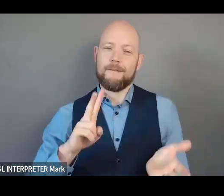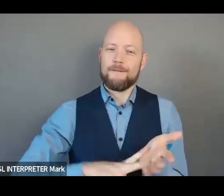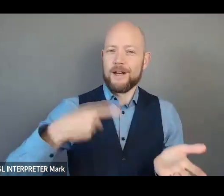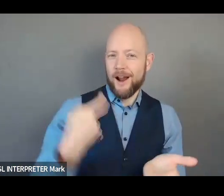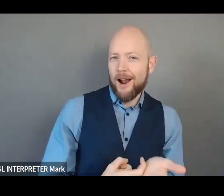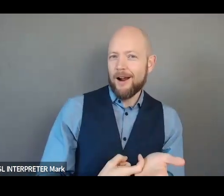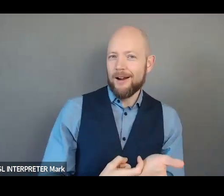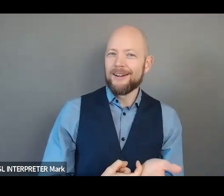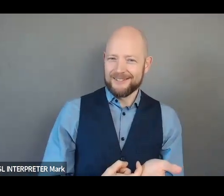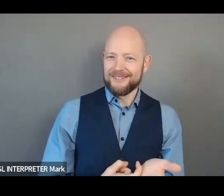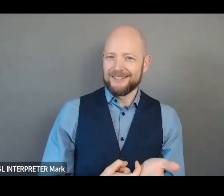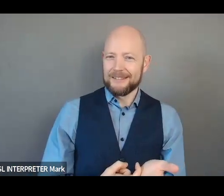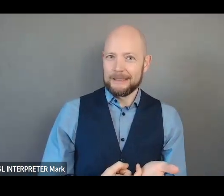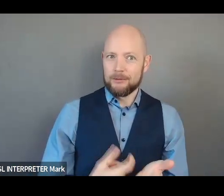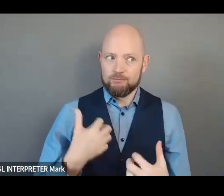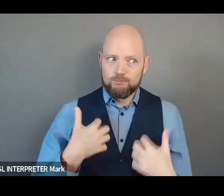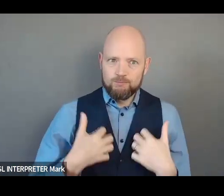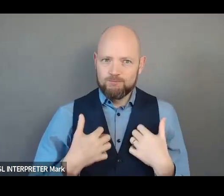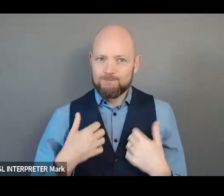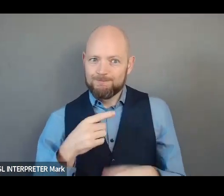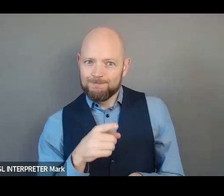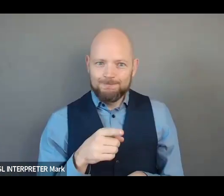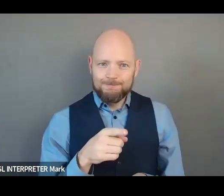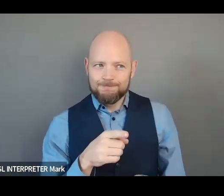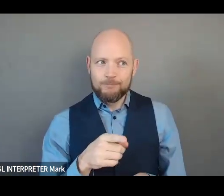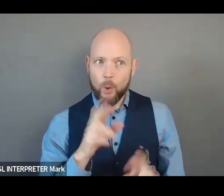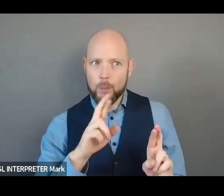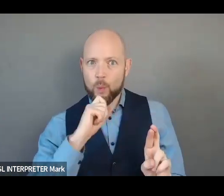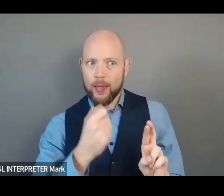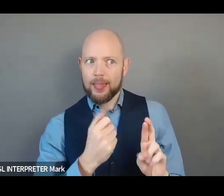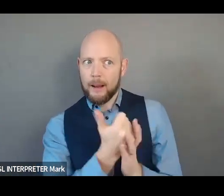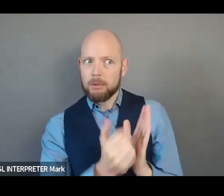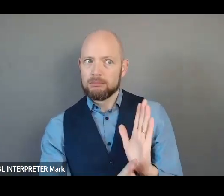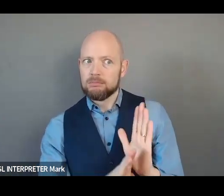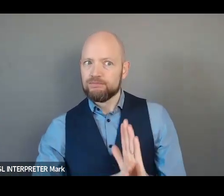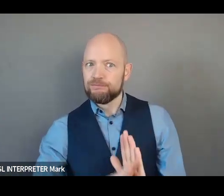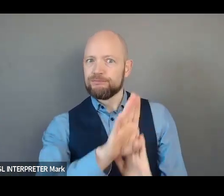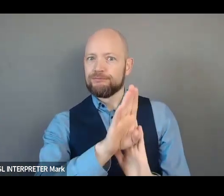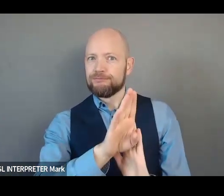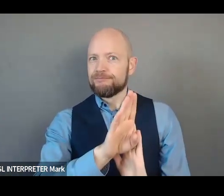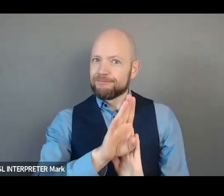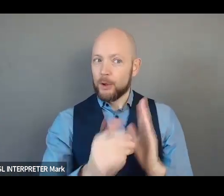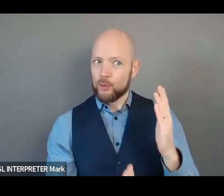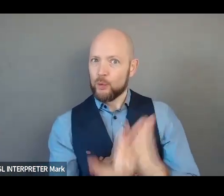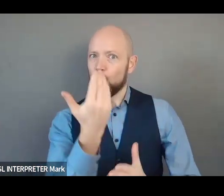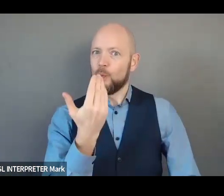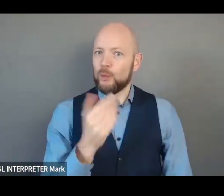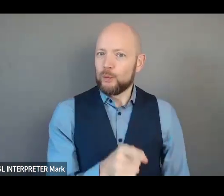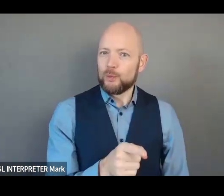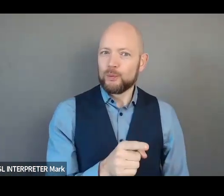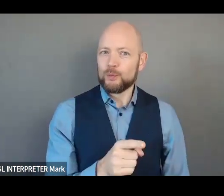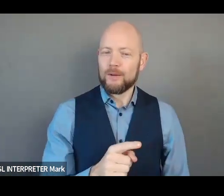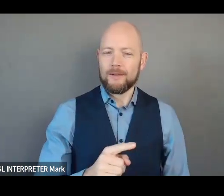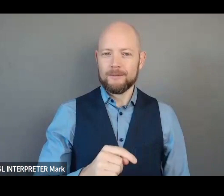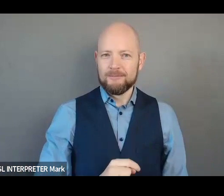I'm kind of hedging my bets on that because, you know, the proof will be in the pudding, because this will be the first kind of way in which we